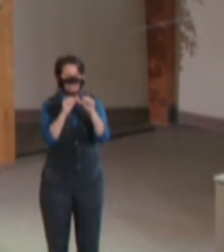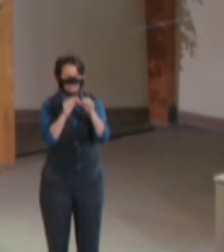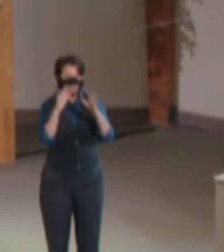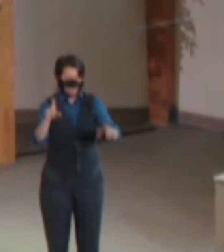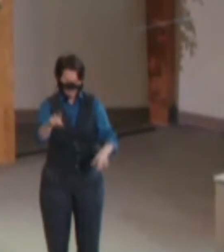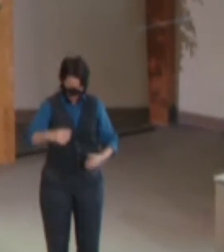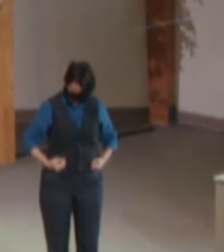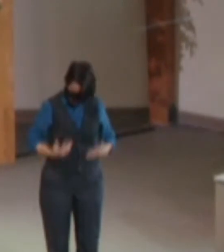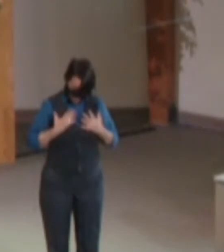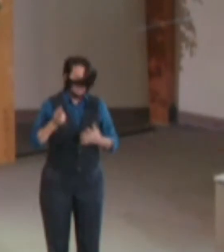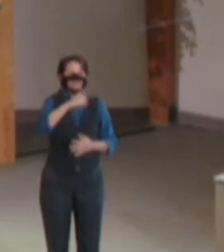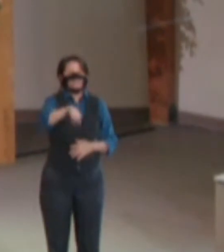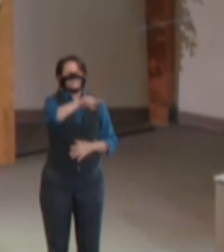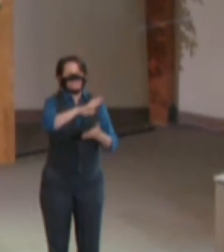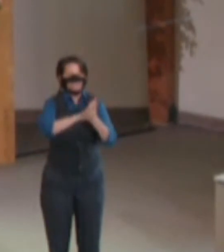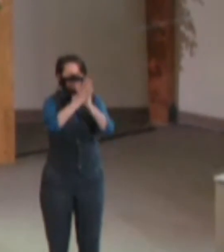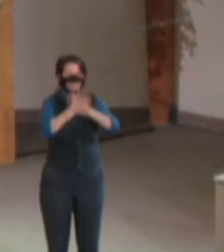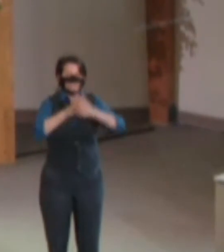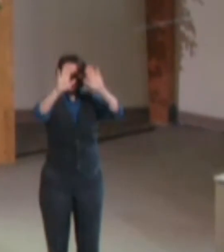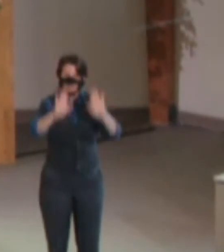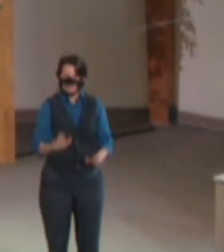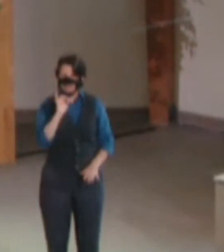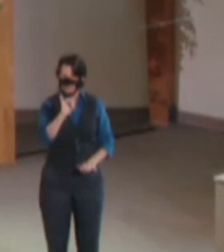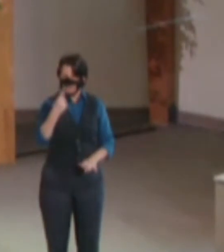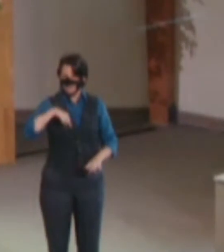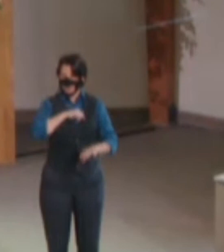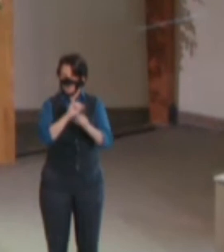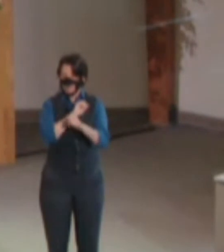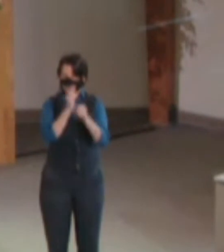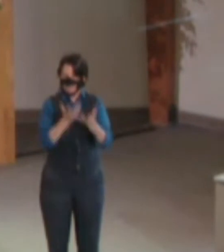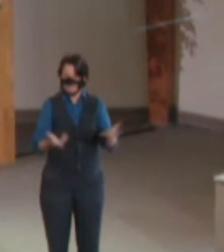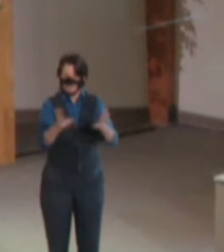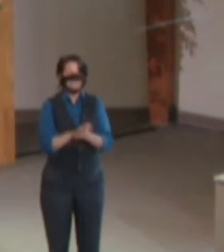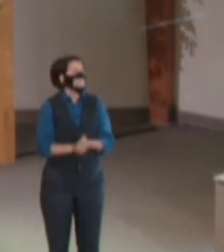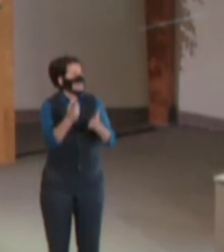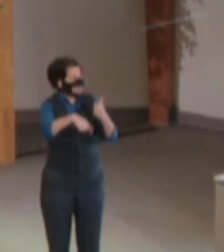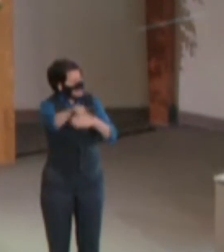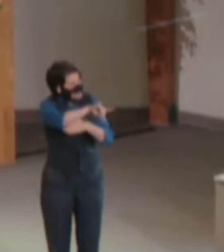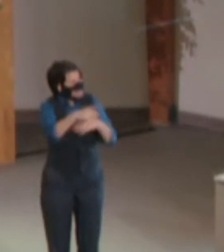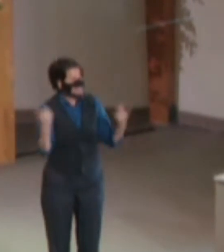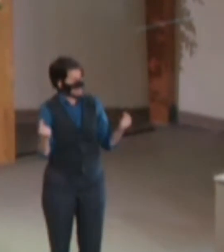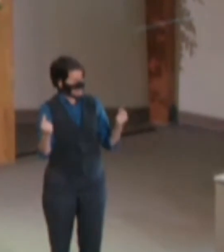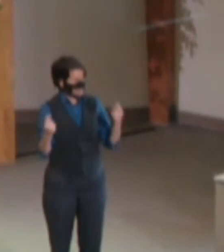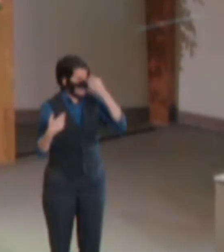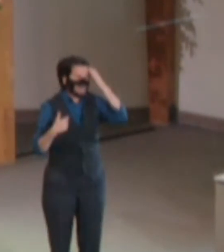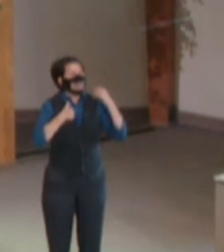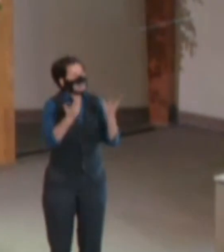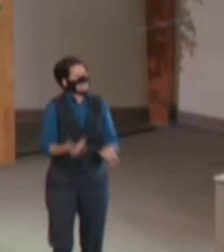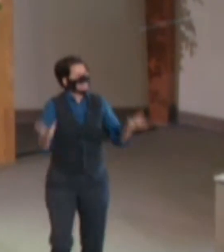you to greatness. That's what we're here to do. All right, so what's happening next week? Next week, I'm here